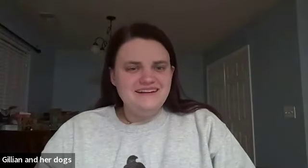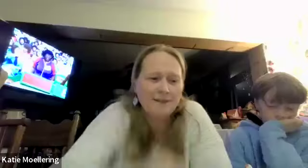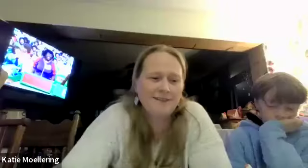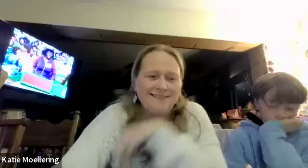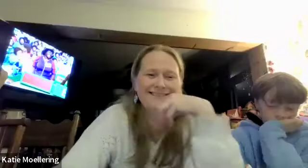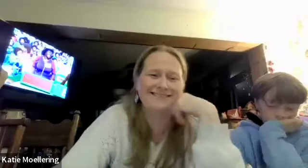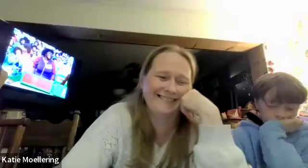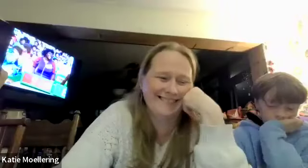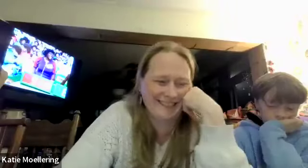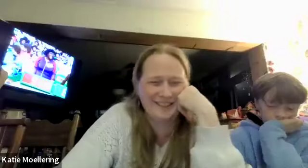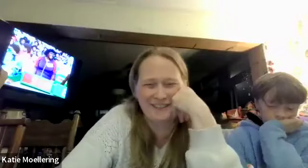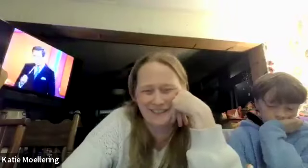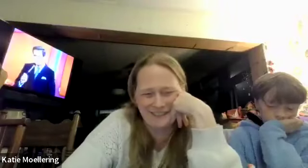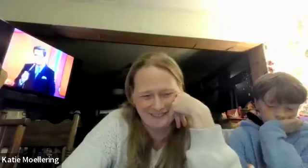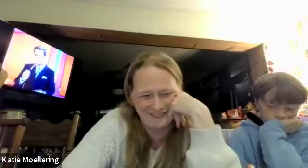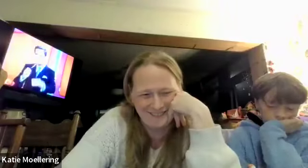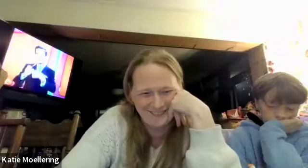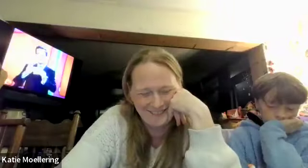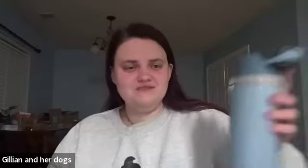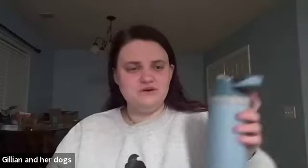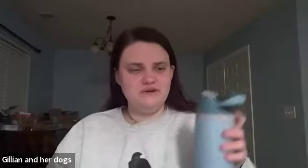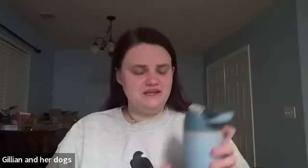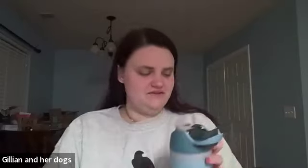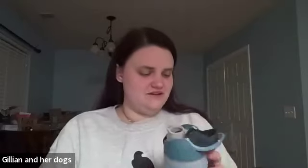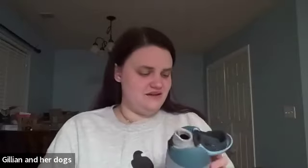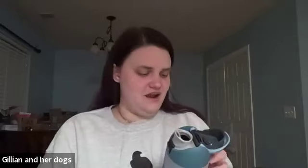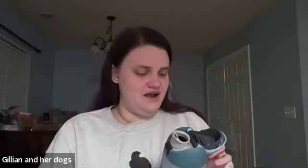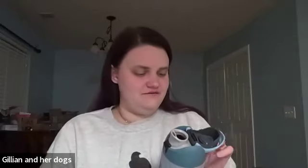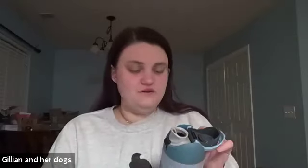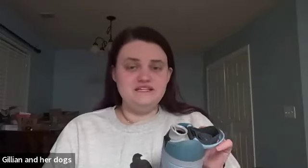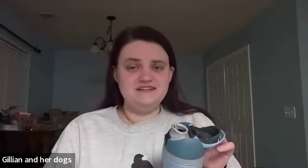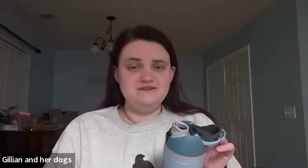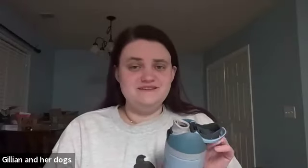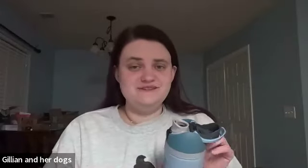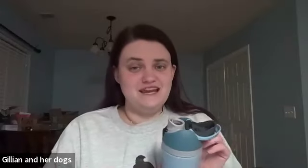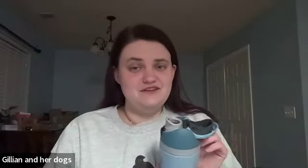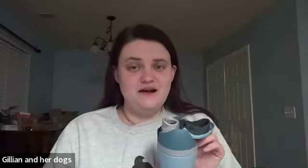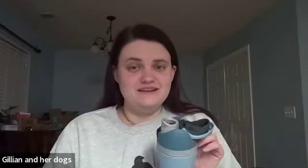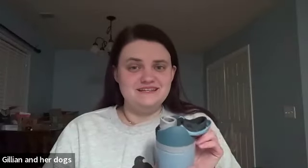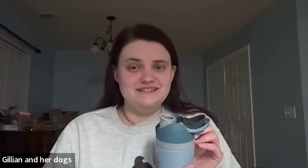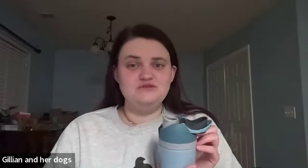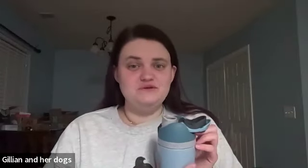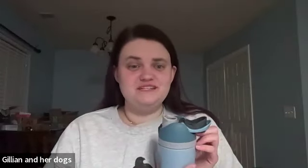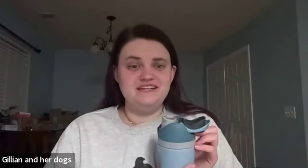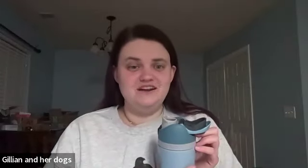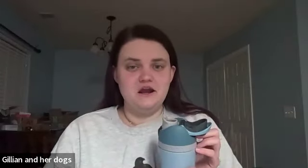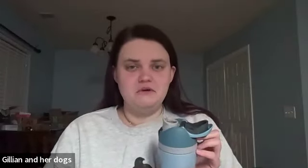time? I mean, oh yeah. I mean, there was that one class where I fully didn't realize it was the eighth class until we were sitting here and I